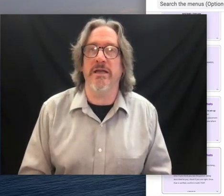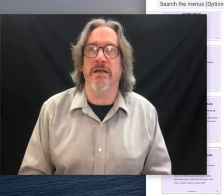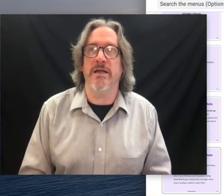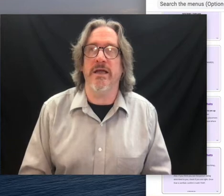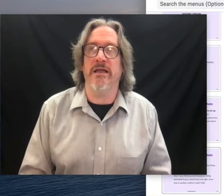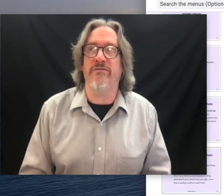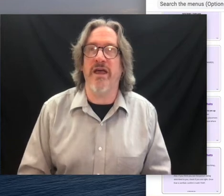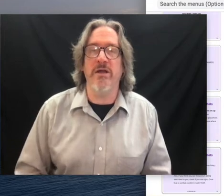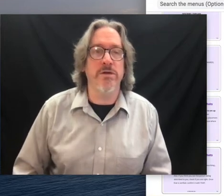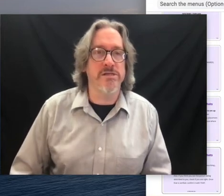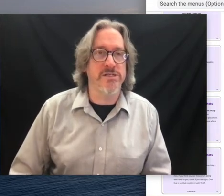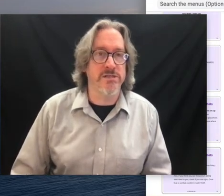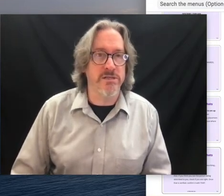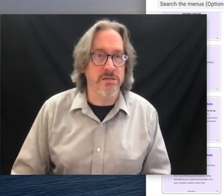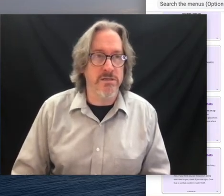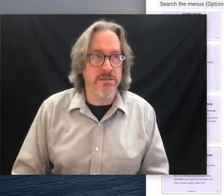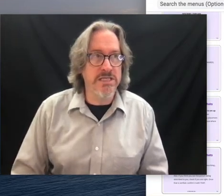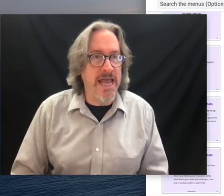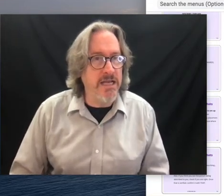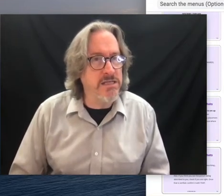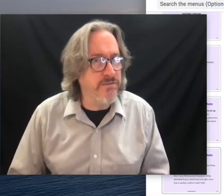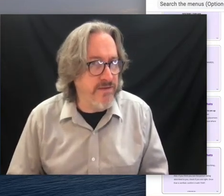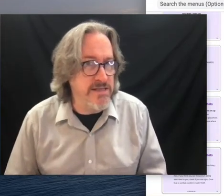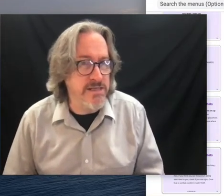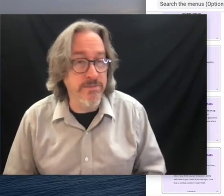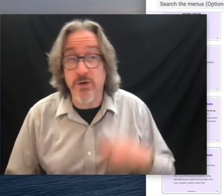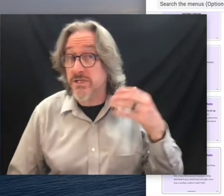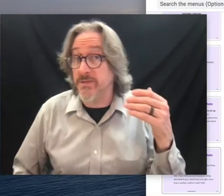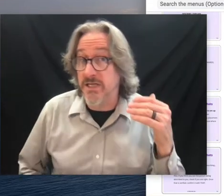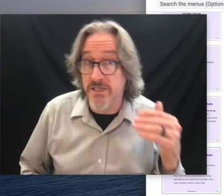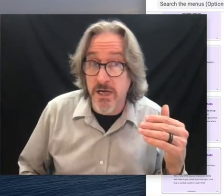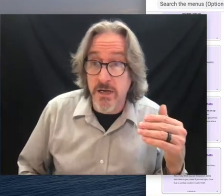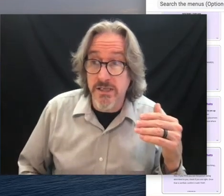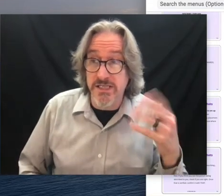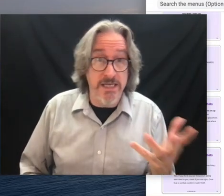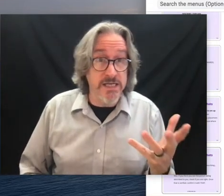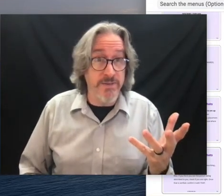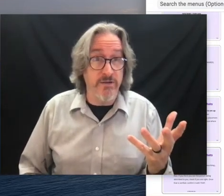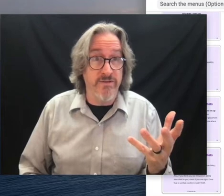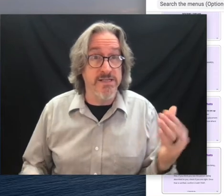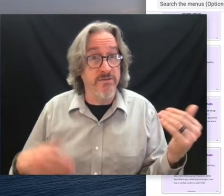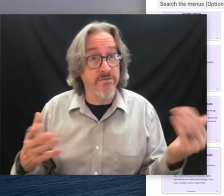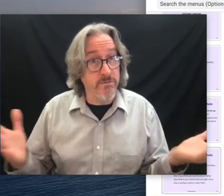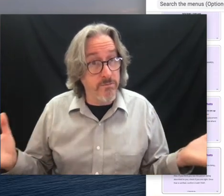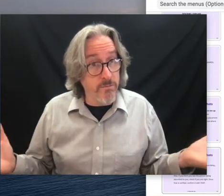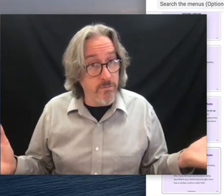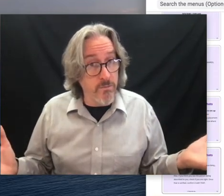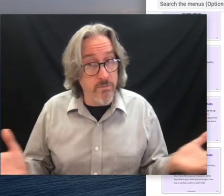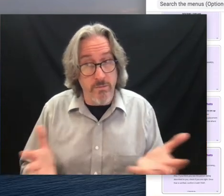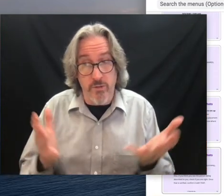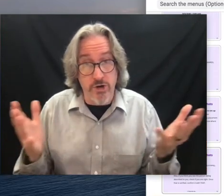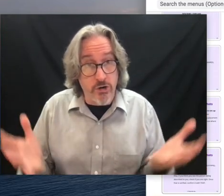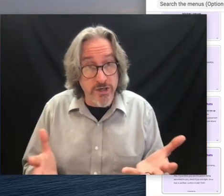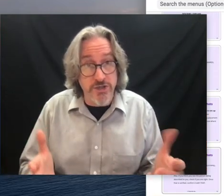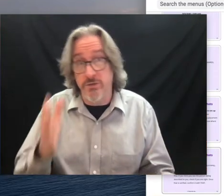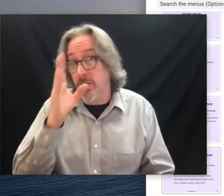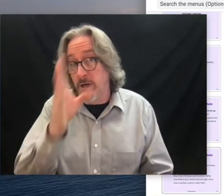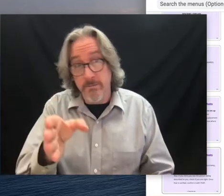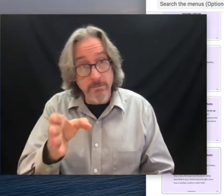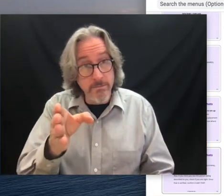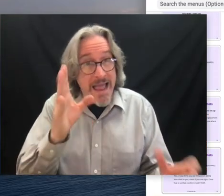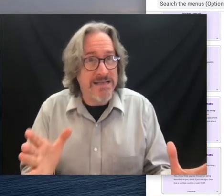it, if anyone takes offense at something or something is seen as being offensive, we're encouraged